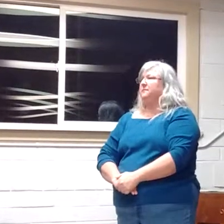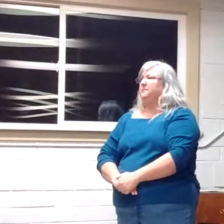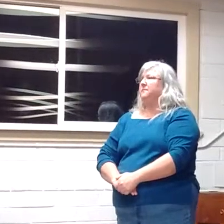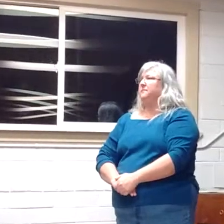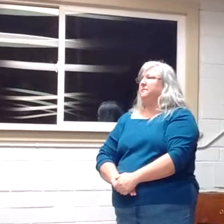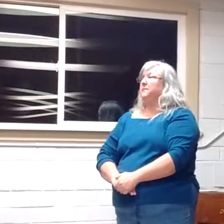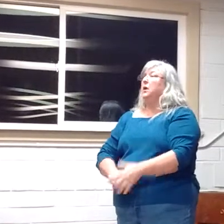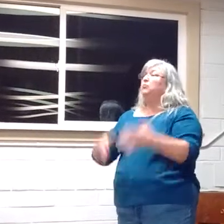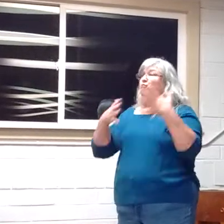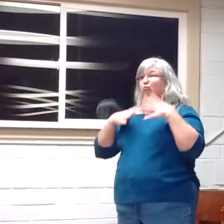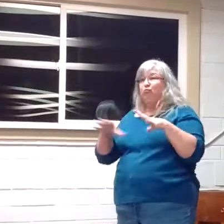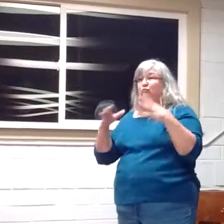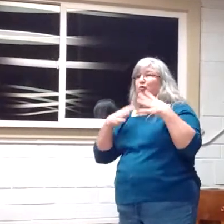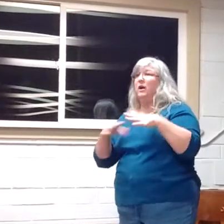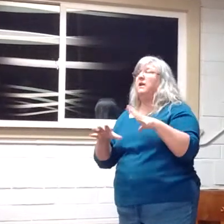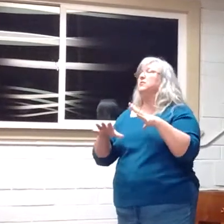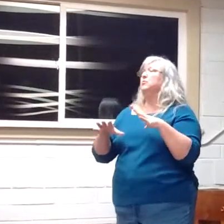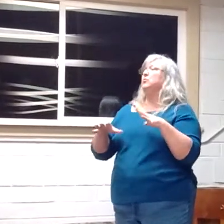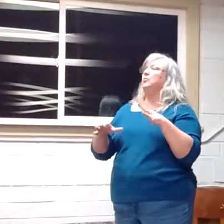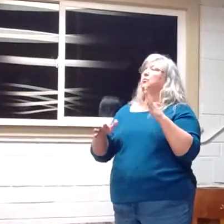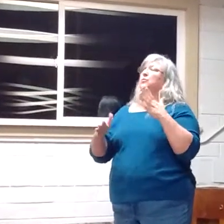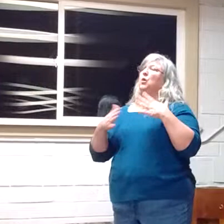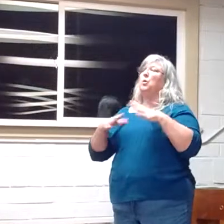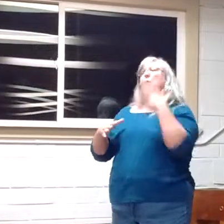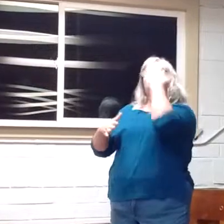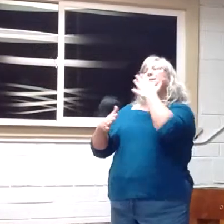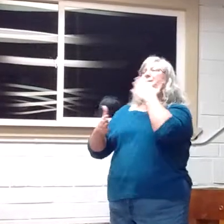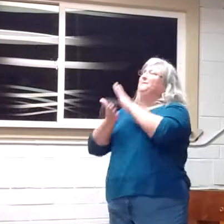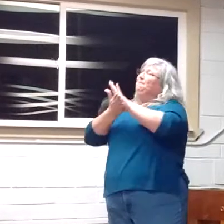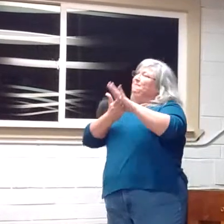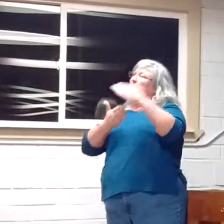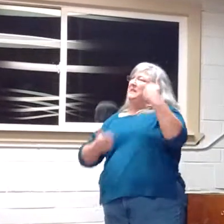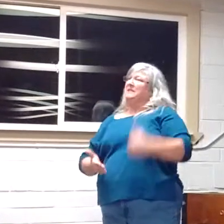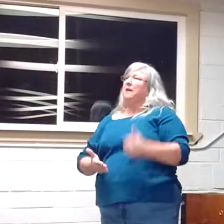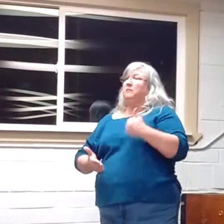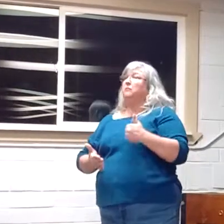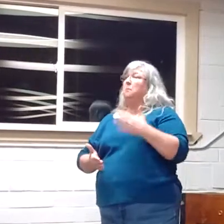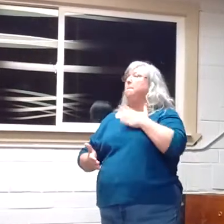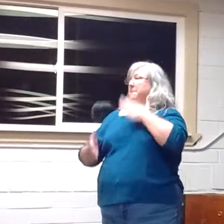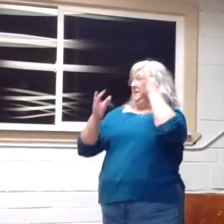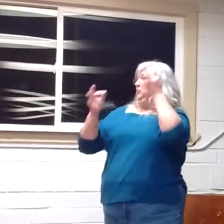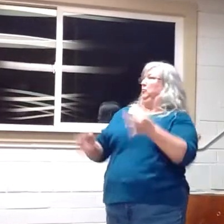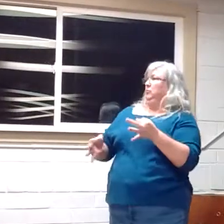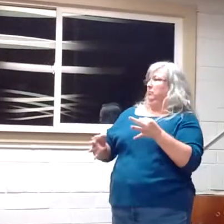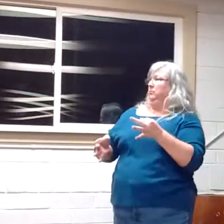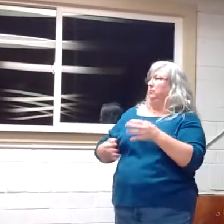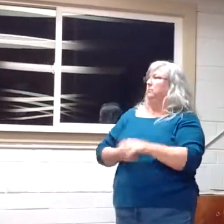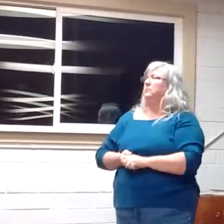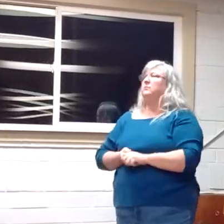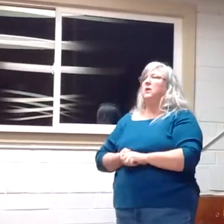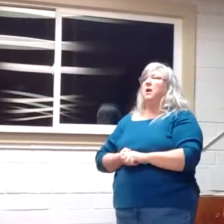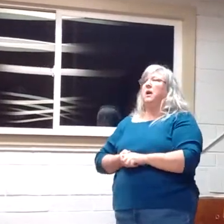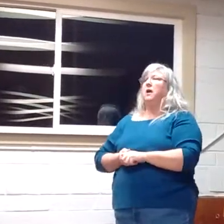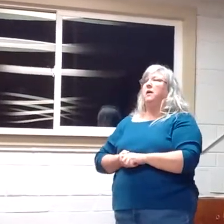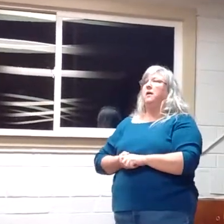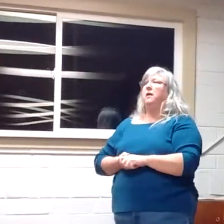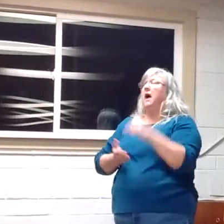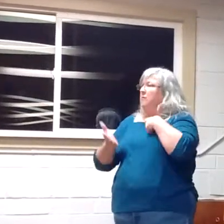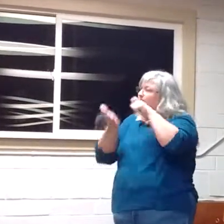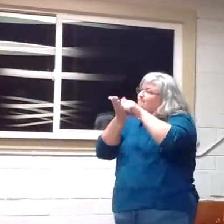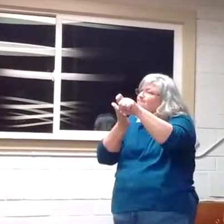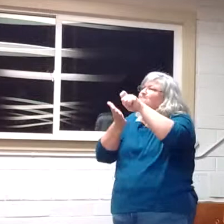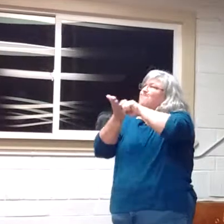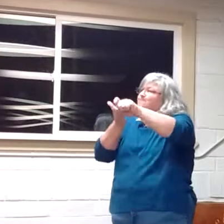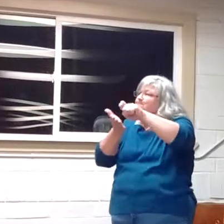I dressed in clothing to accentuate my beauty. Again, my choice. I write always and often